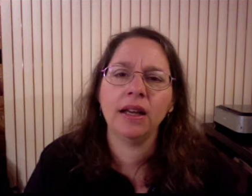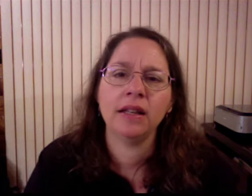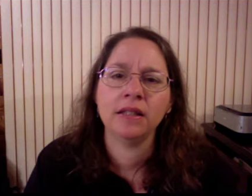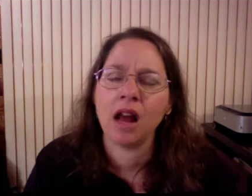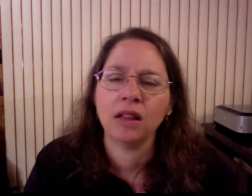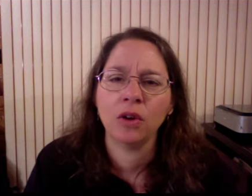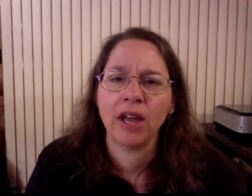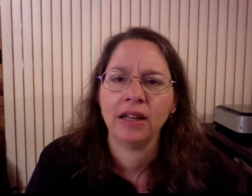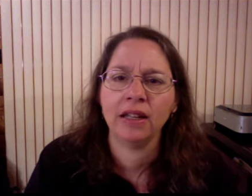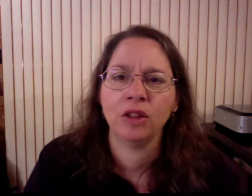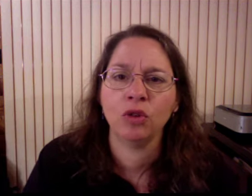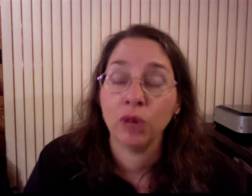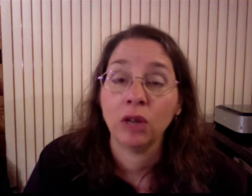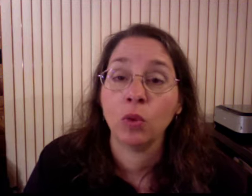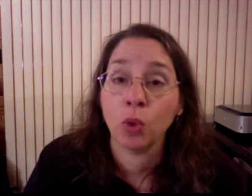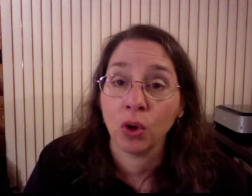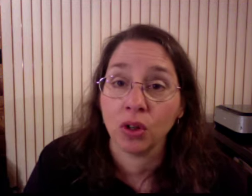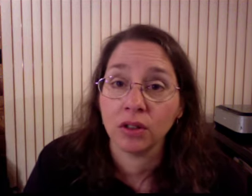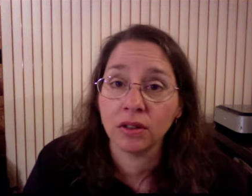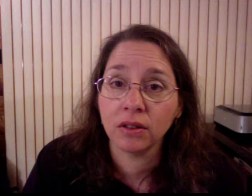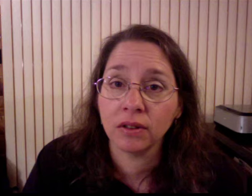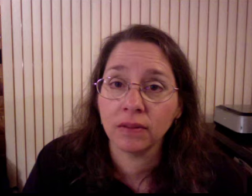is not located in the real world.